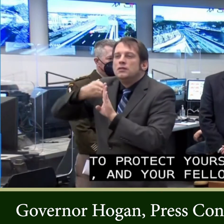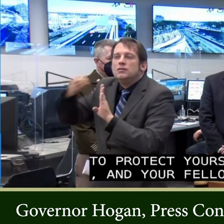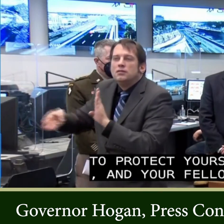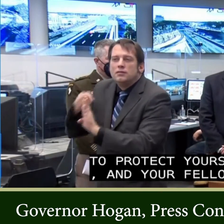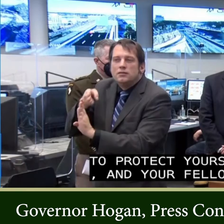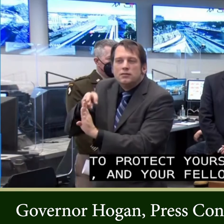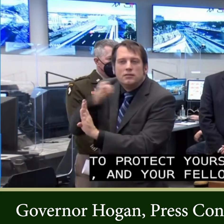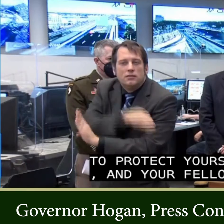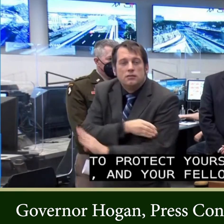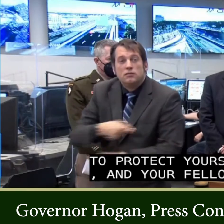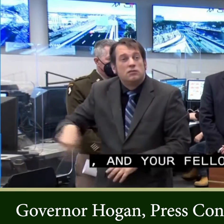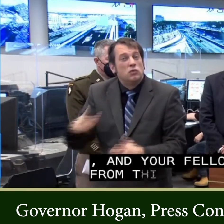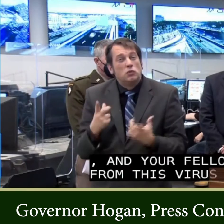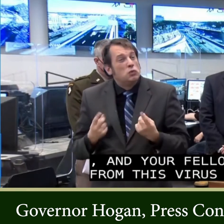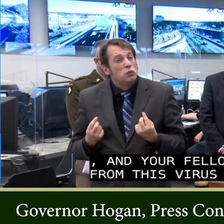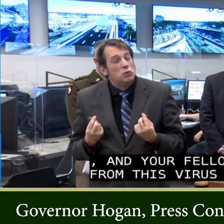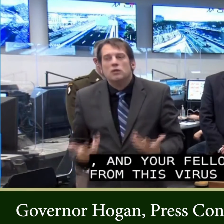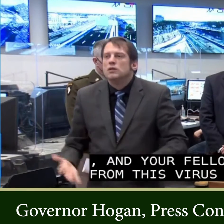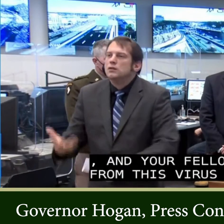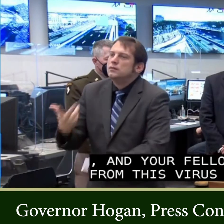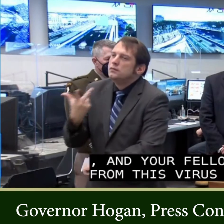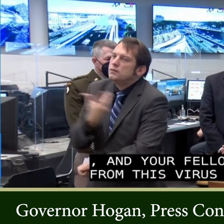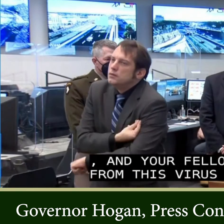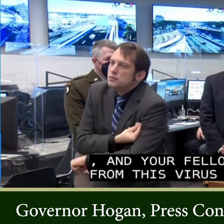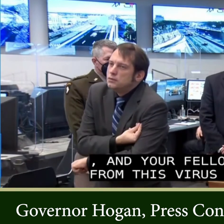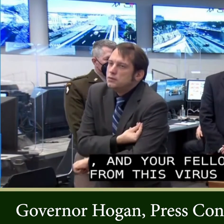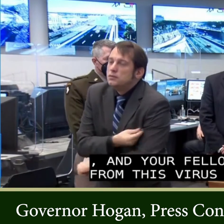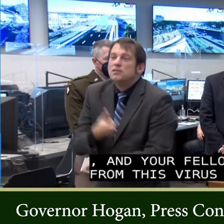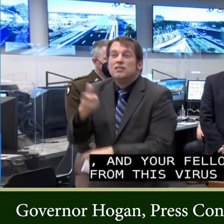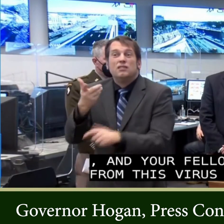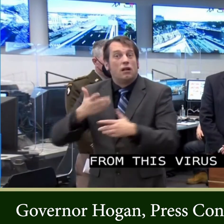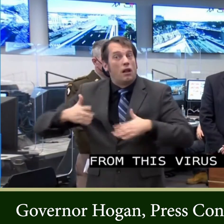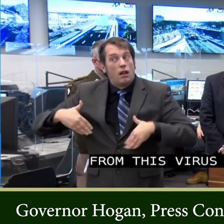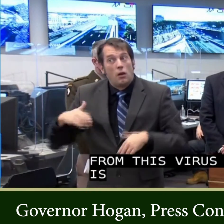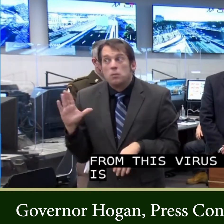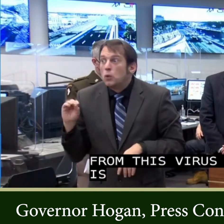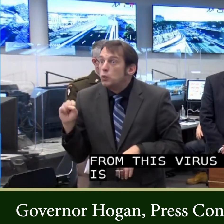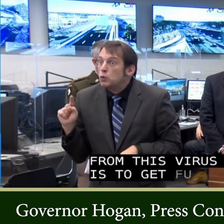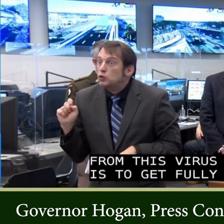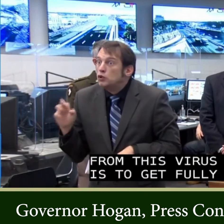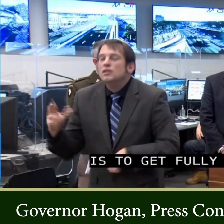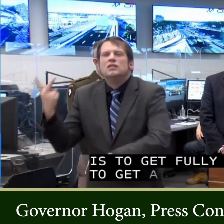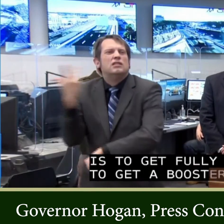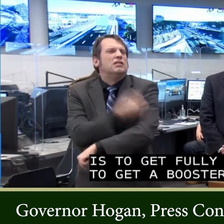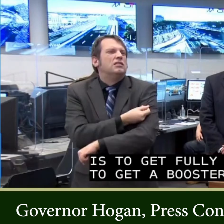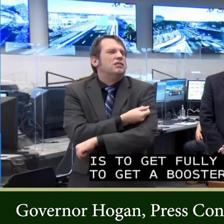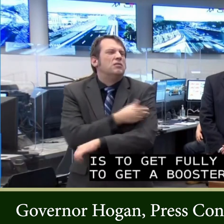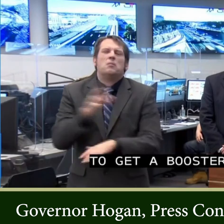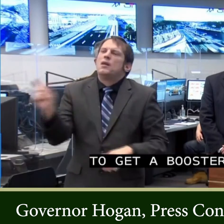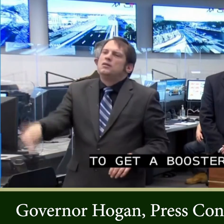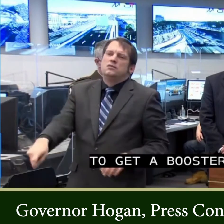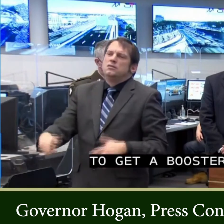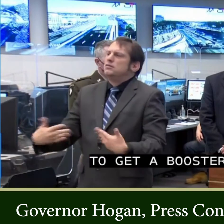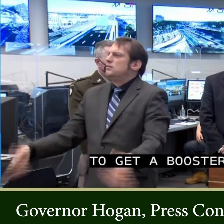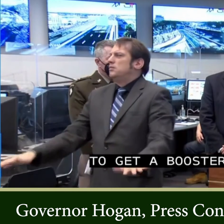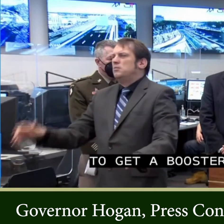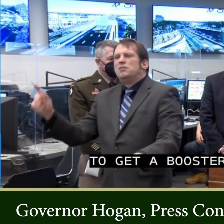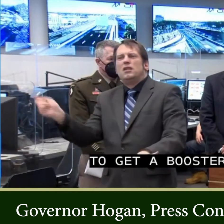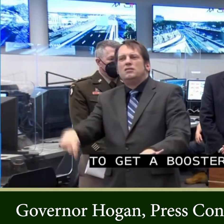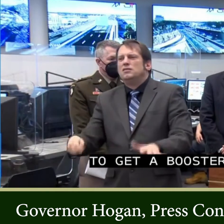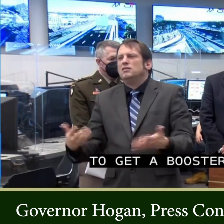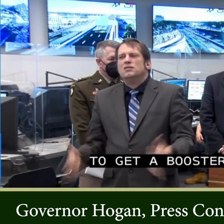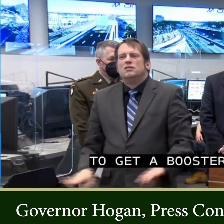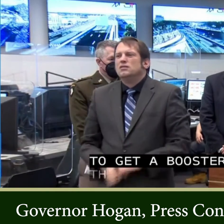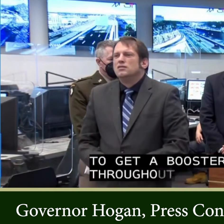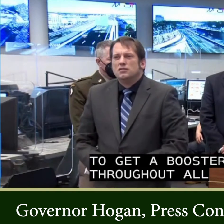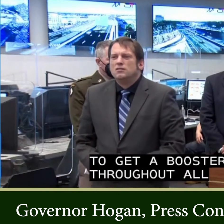fully vaccinated and to get a booster shot. Throughout all of 2021,